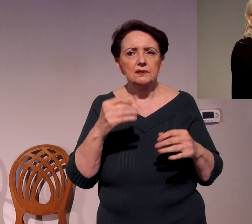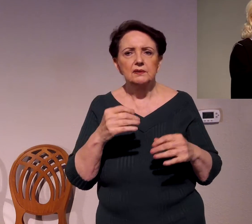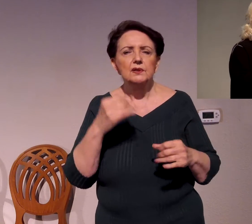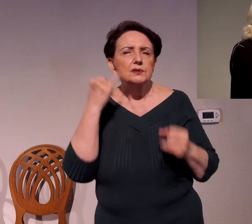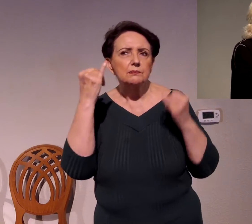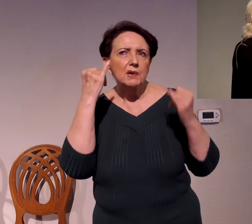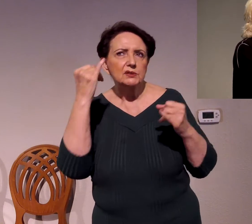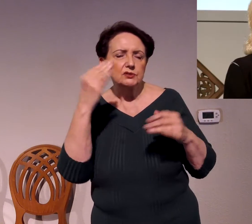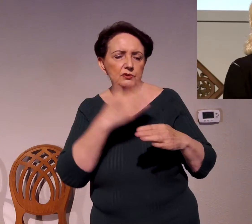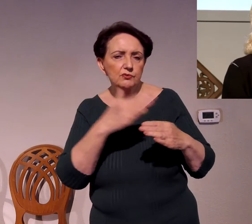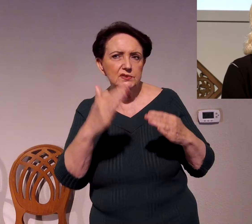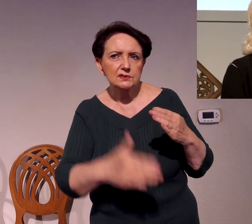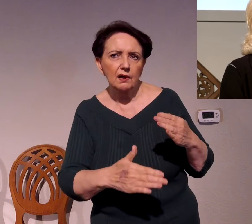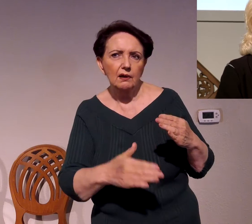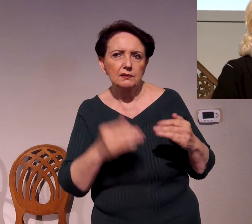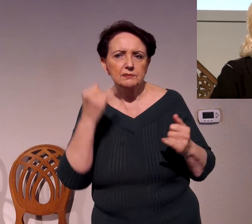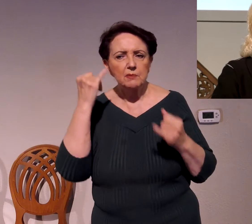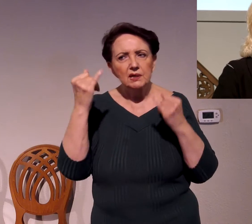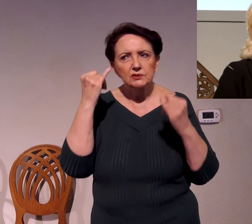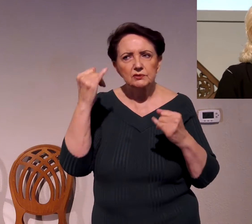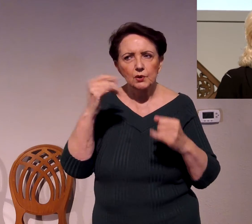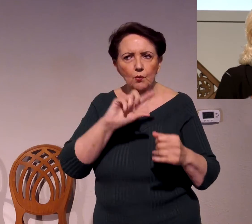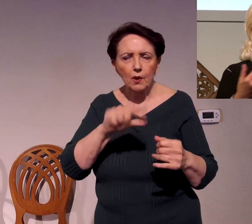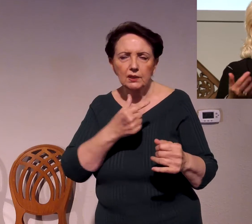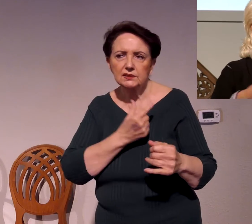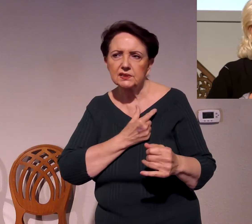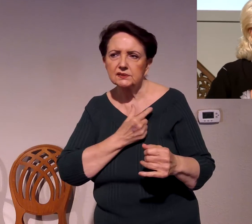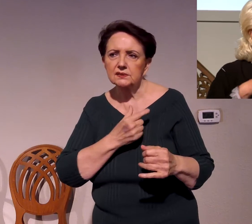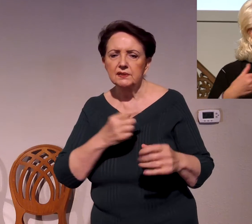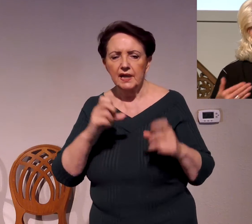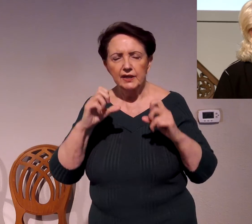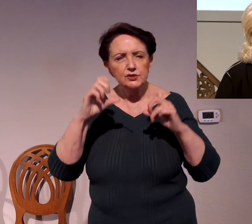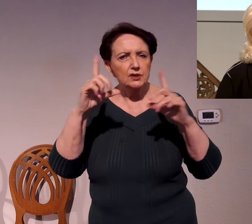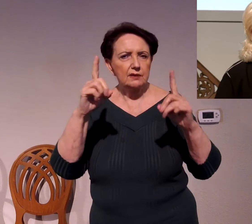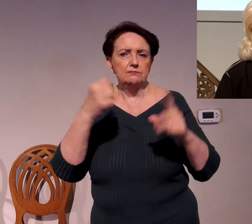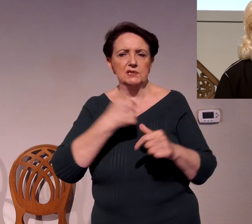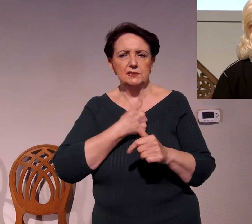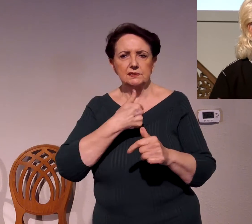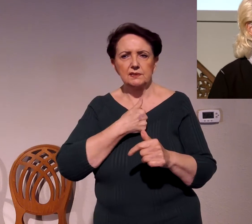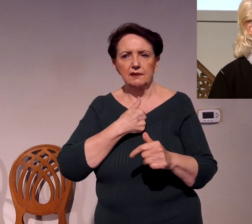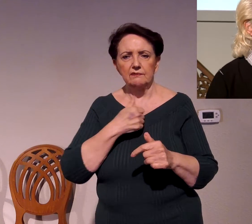imagine the end result, to imagine the qualities, to educate